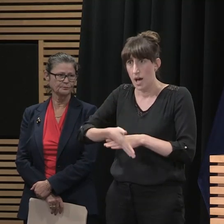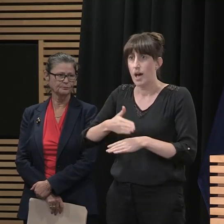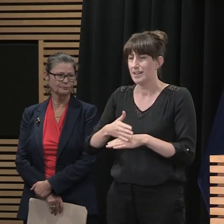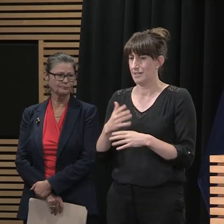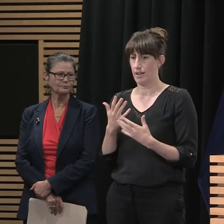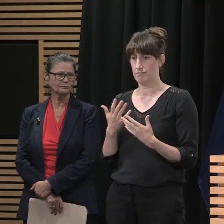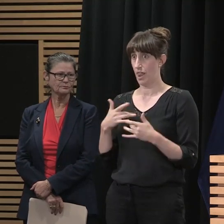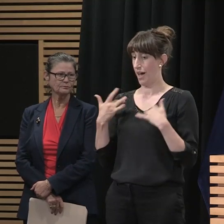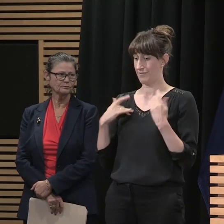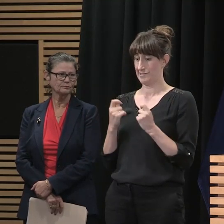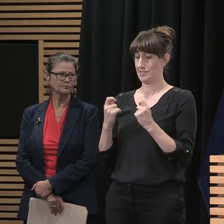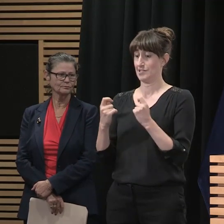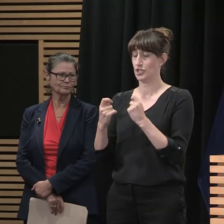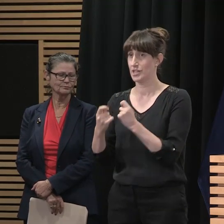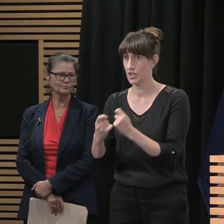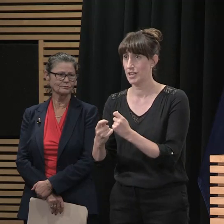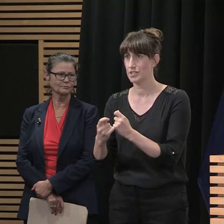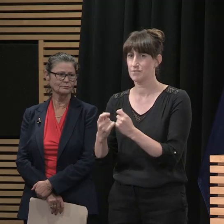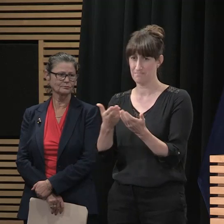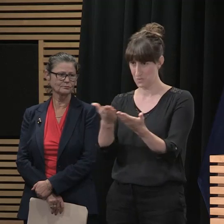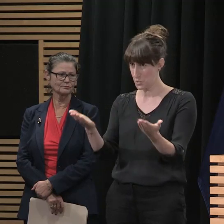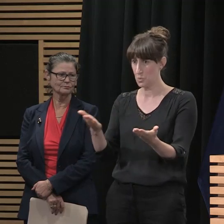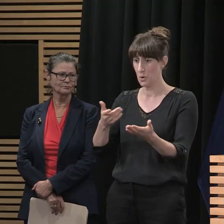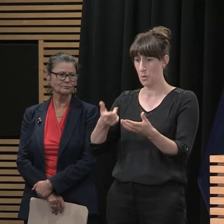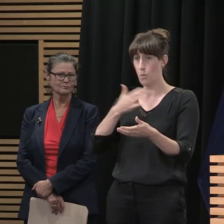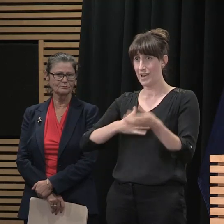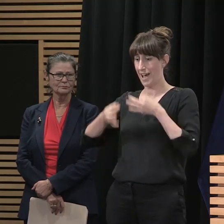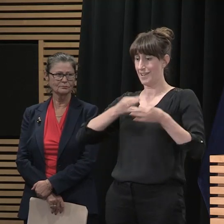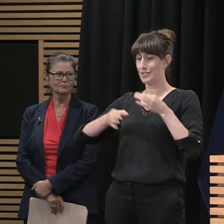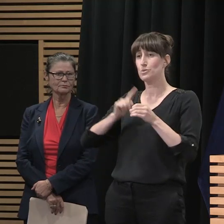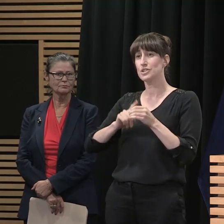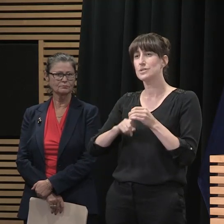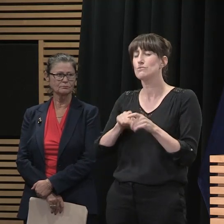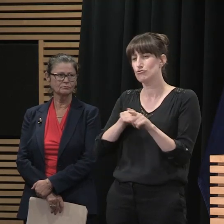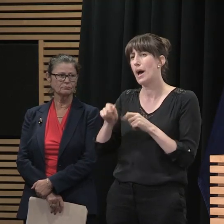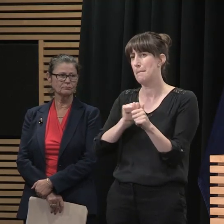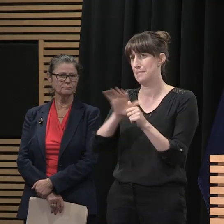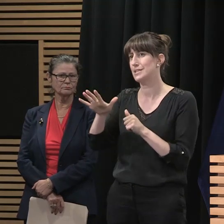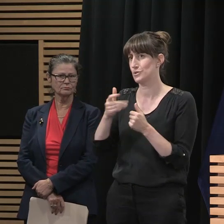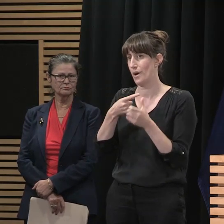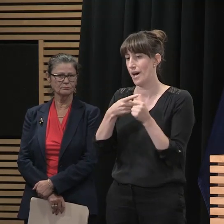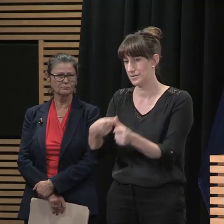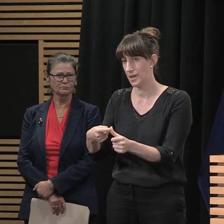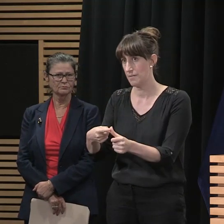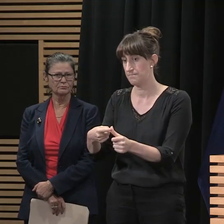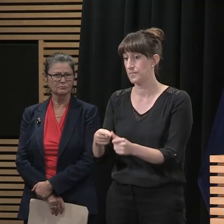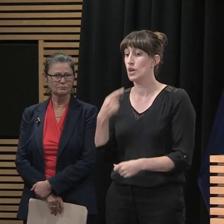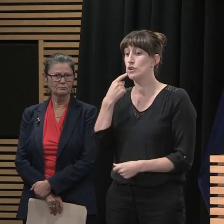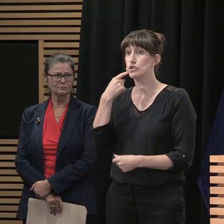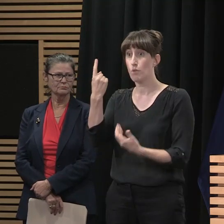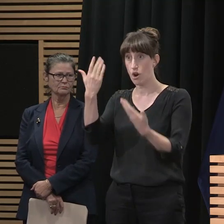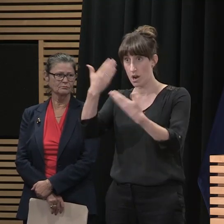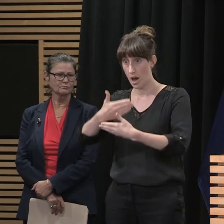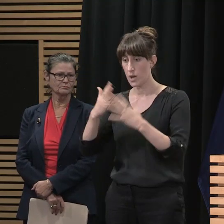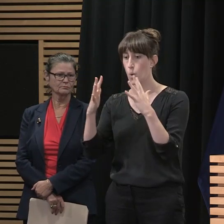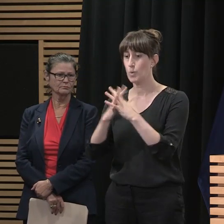and we'll do our best to answer those. From midnight, 1 minute before midnight, tomorrow night on Wednesday, everyone